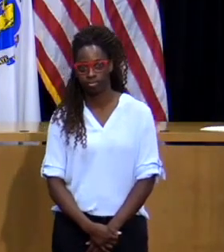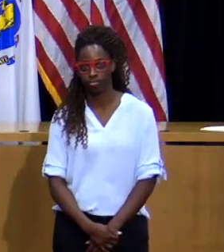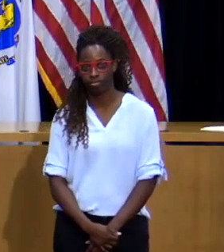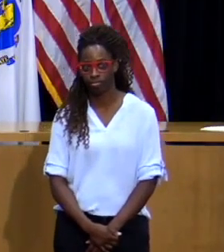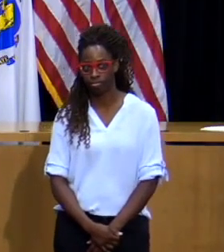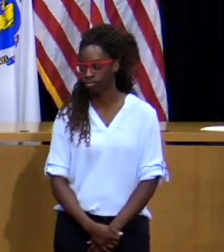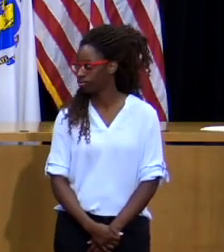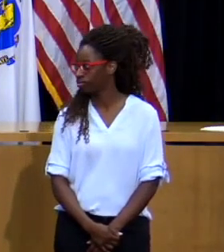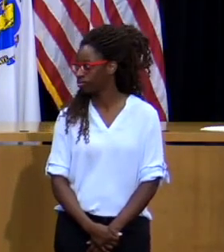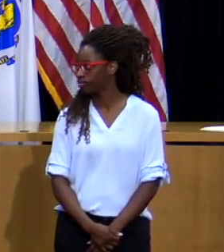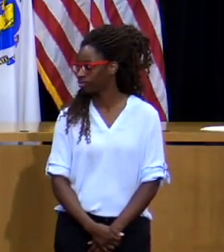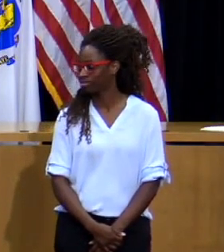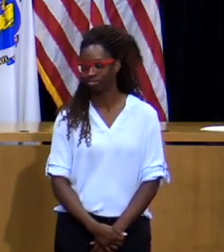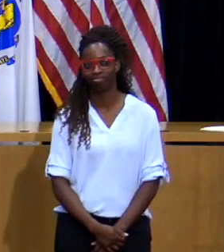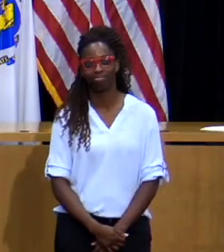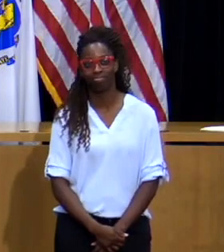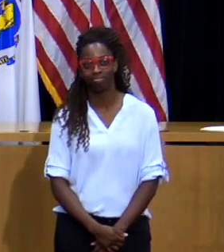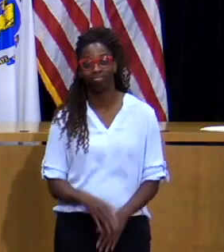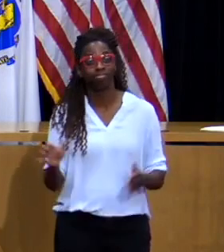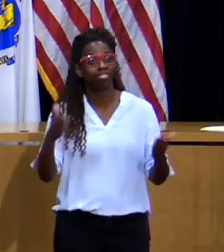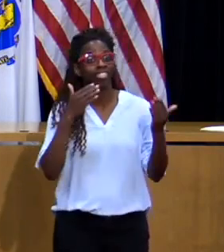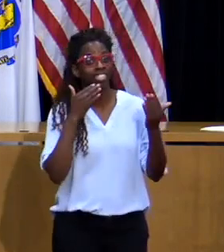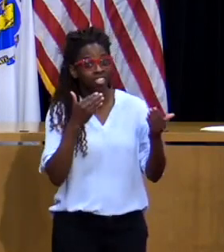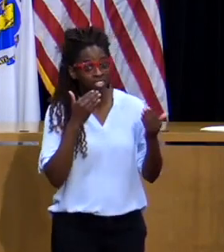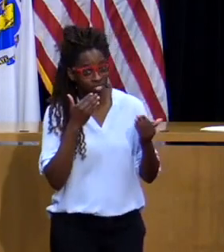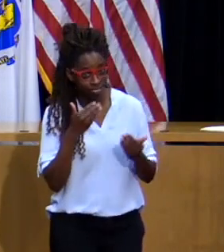I leave the doctor to Paul.